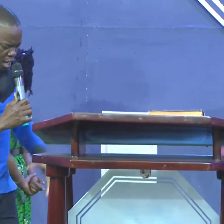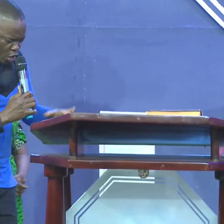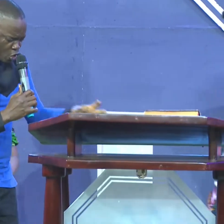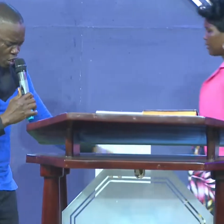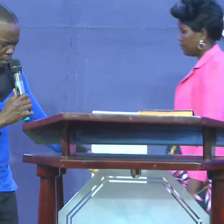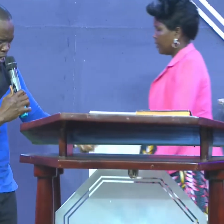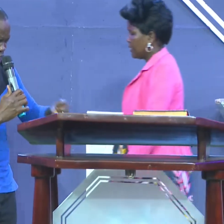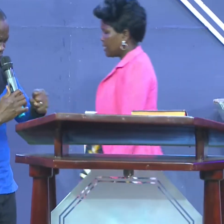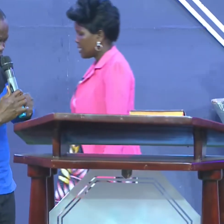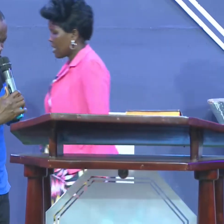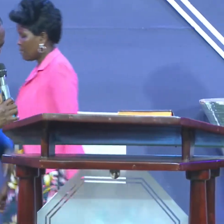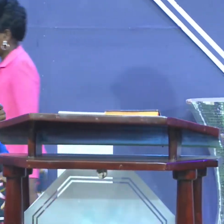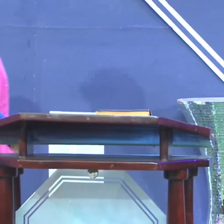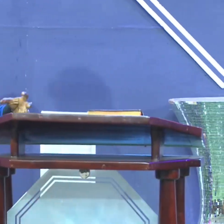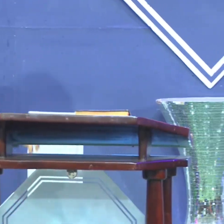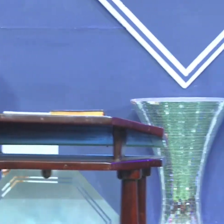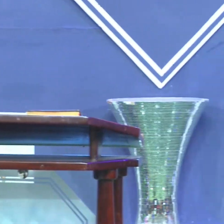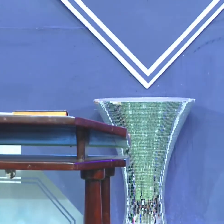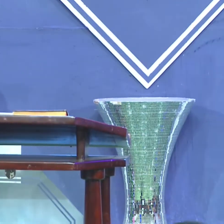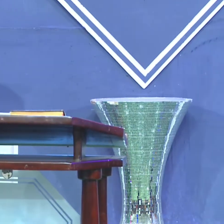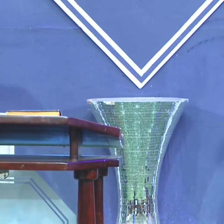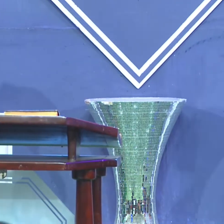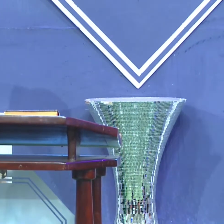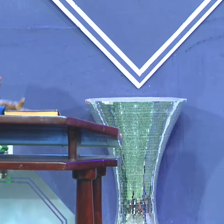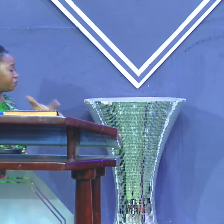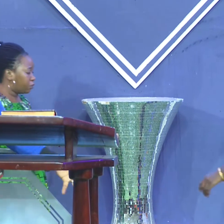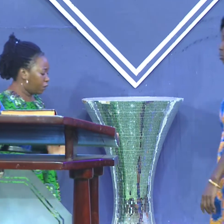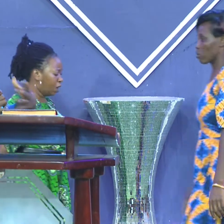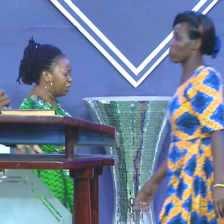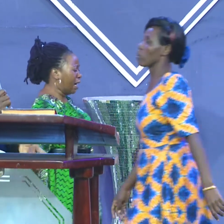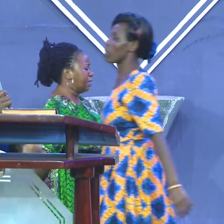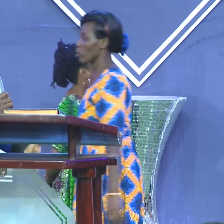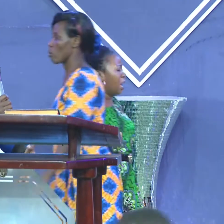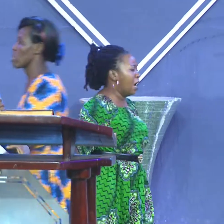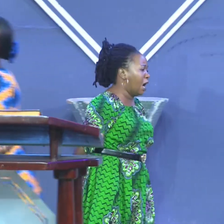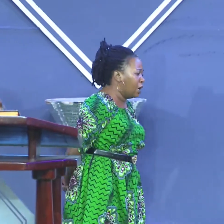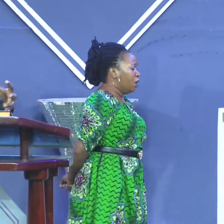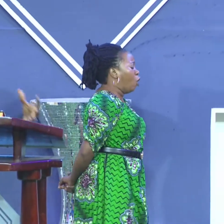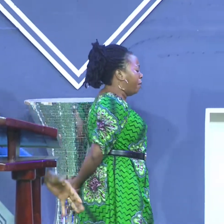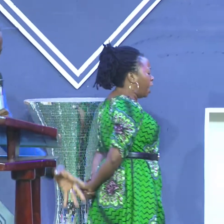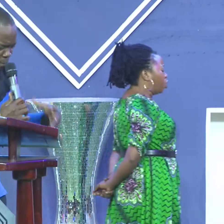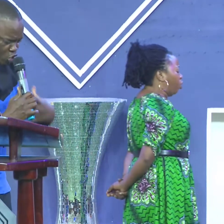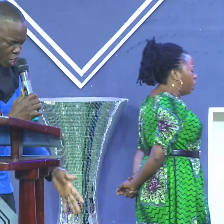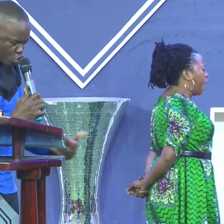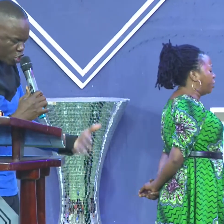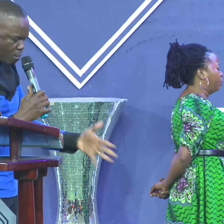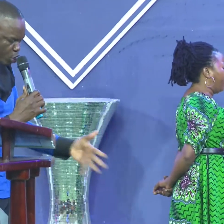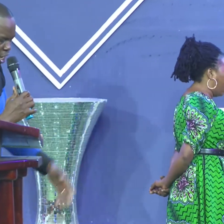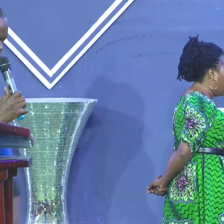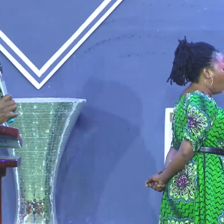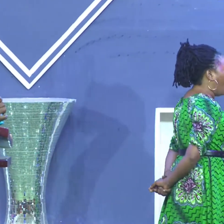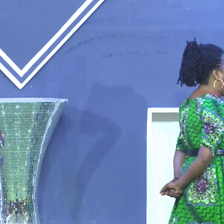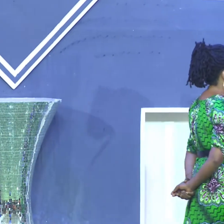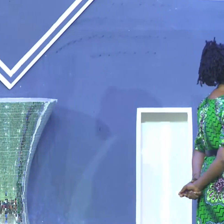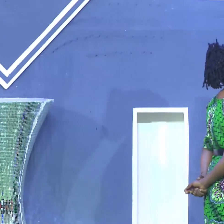gange nnunula amagenda gange nnunula abaana bange okusomesa kw'abaana bange nkununula bizinensi za